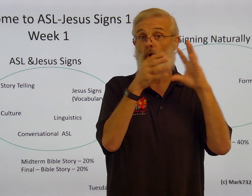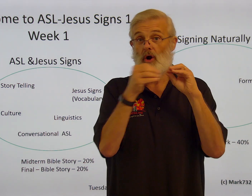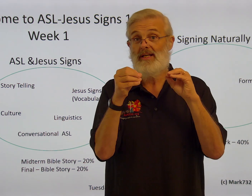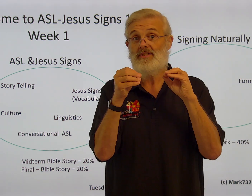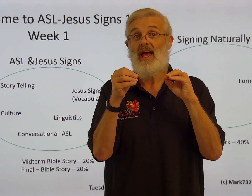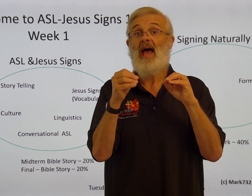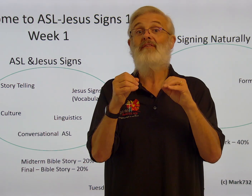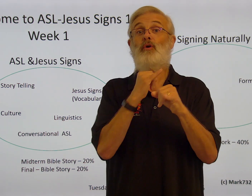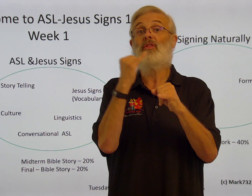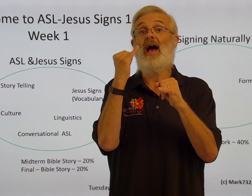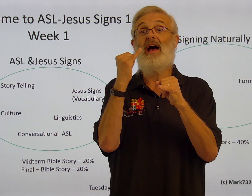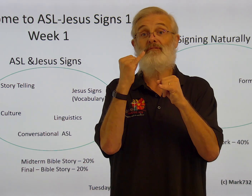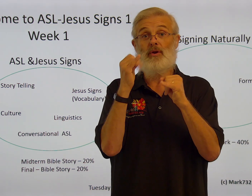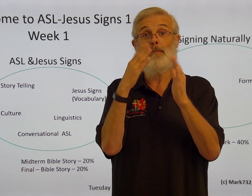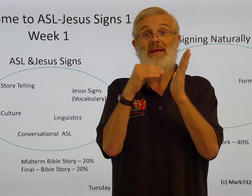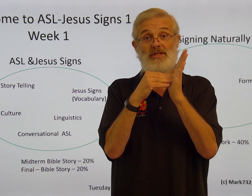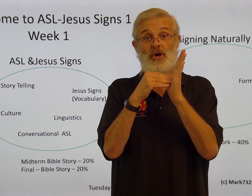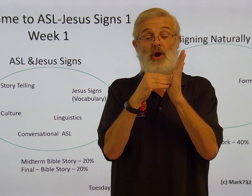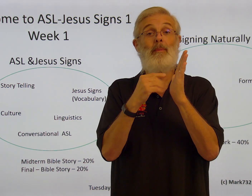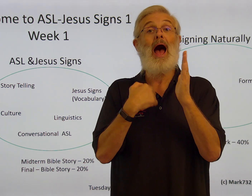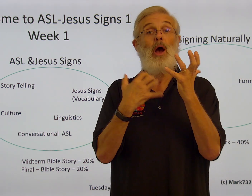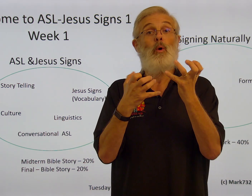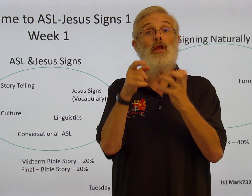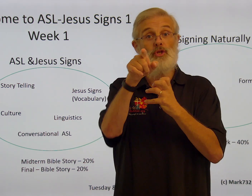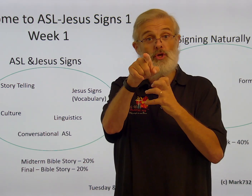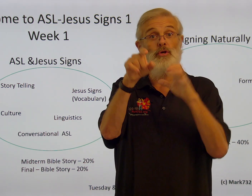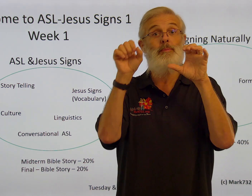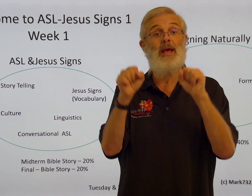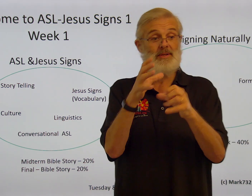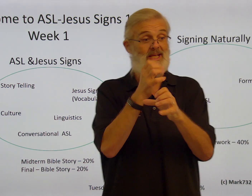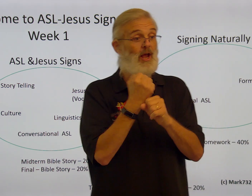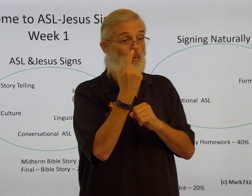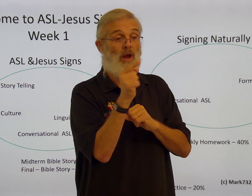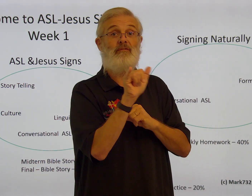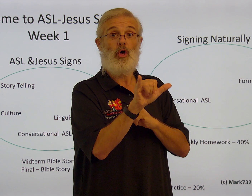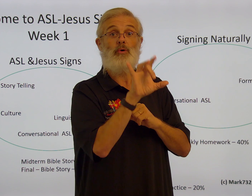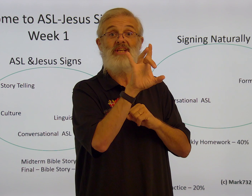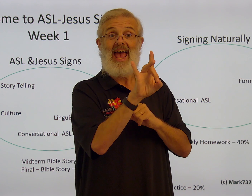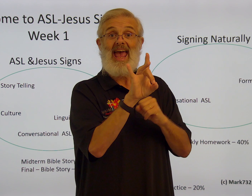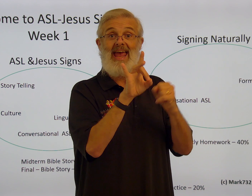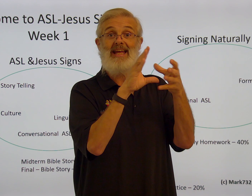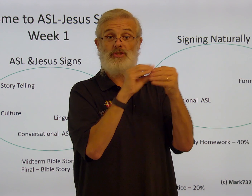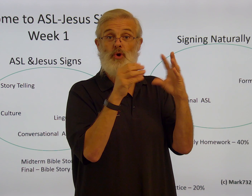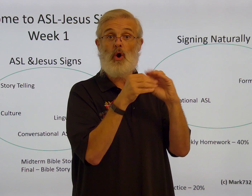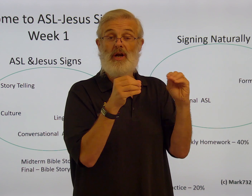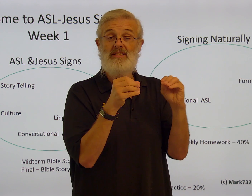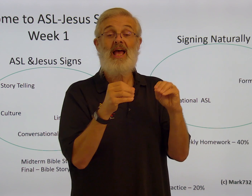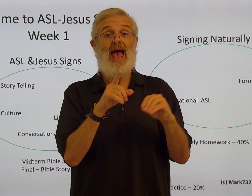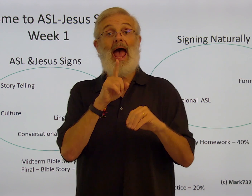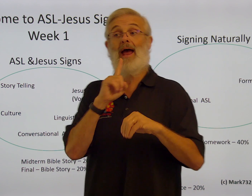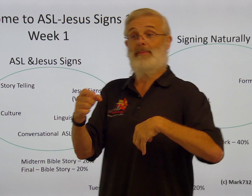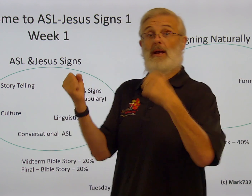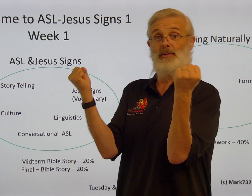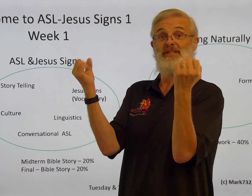stories. And for the midterm, I want you to be able to take one of those 8 stories and be able to sign